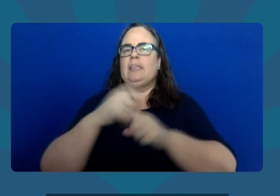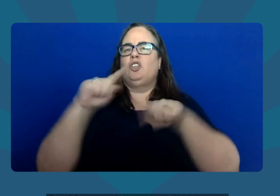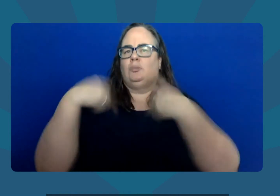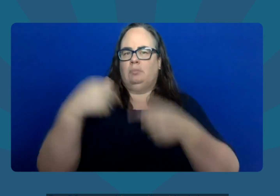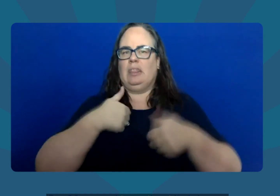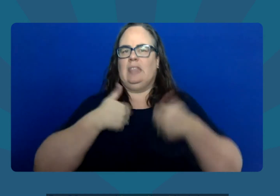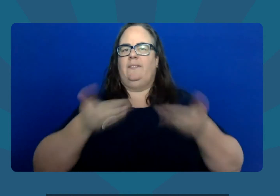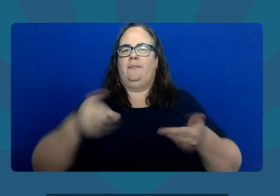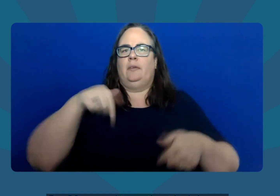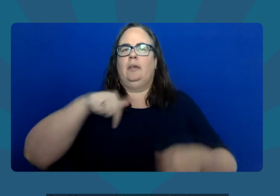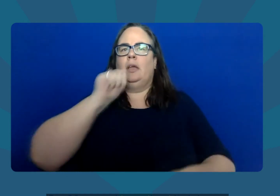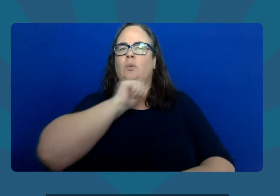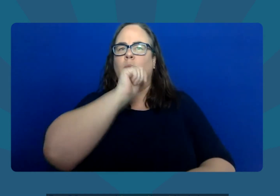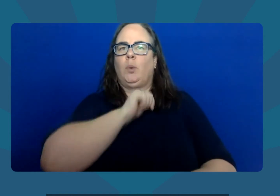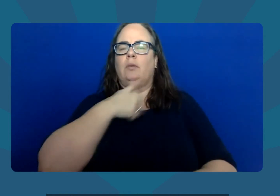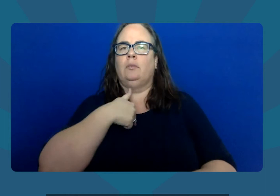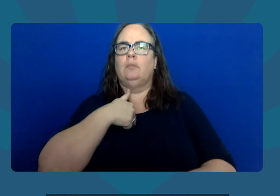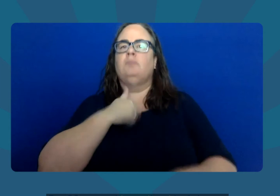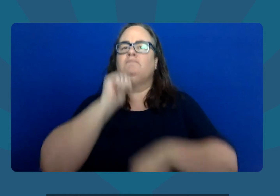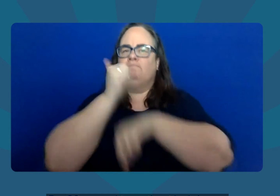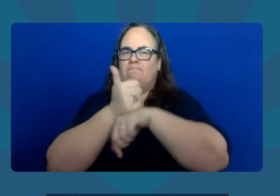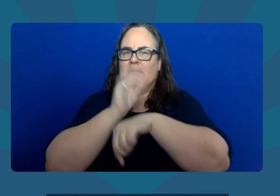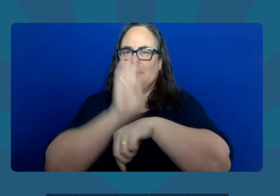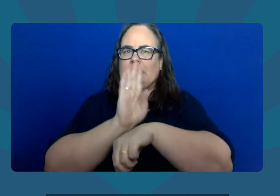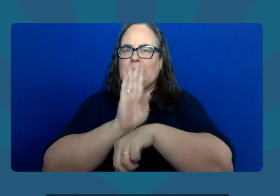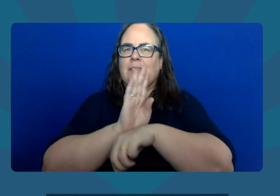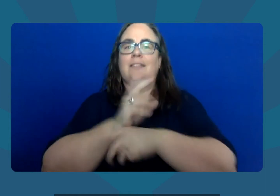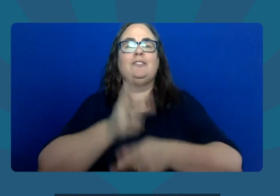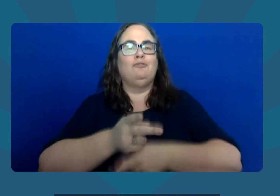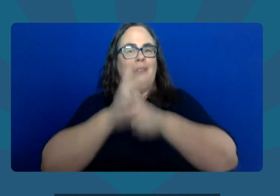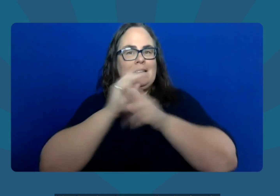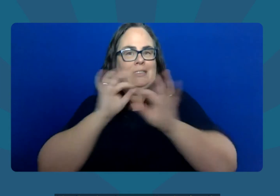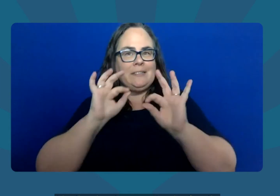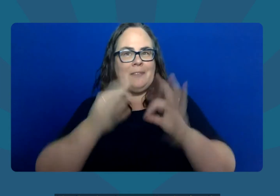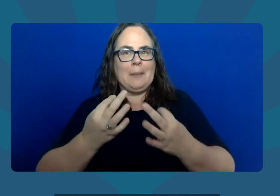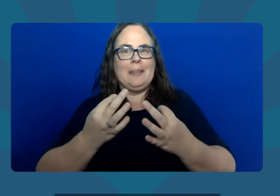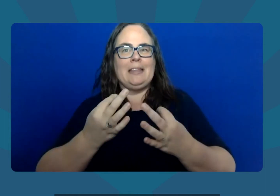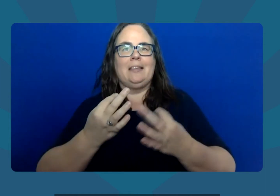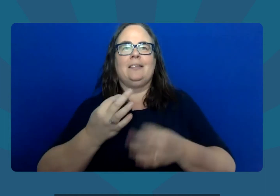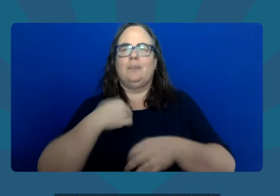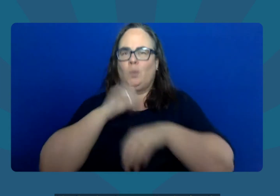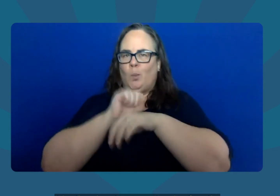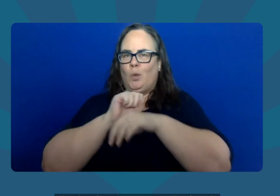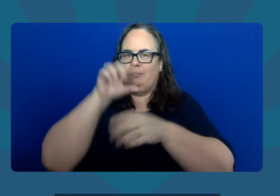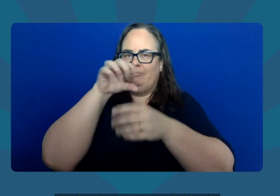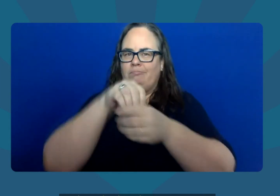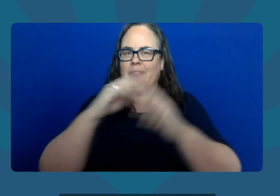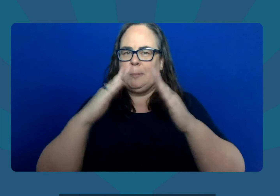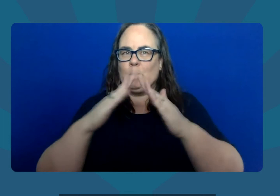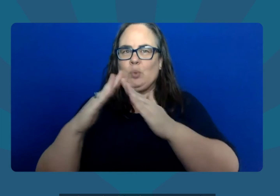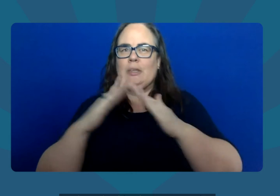For 20 years, I have lived in Arizona. I built a business, raised a